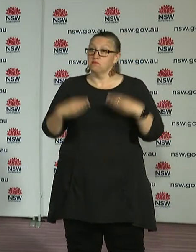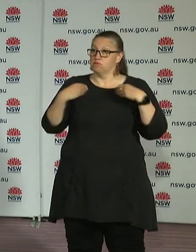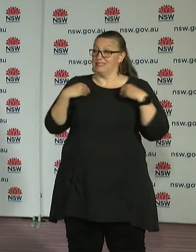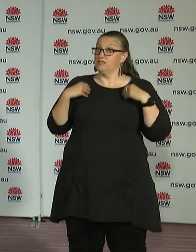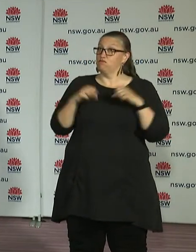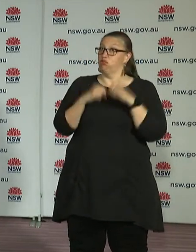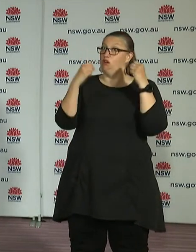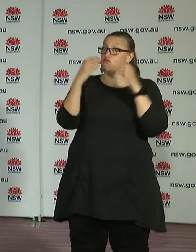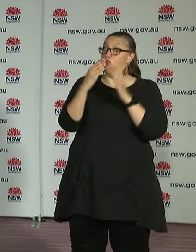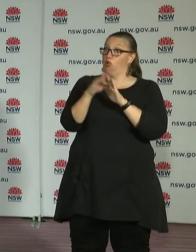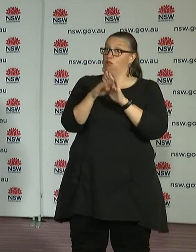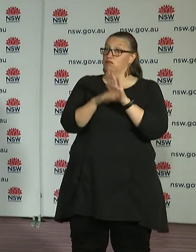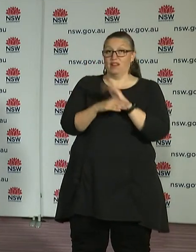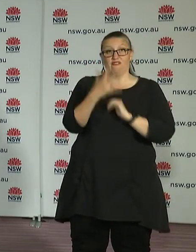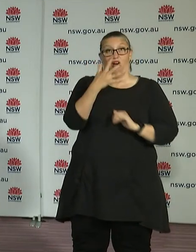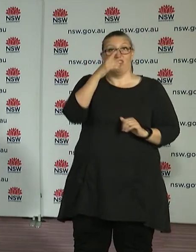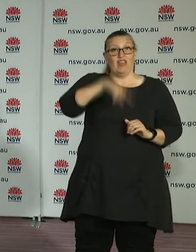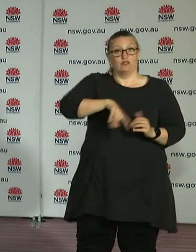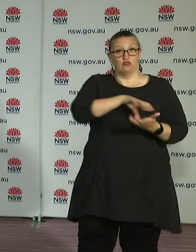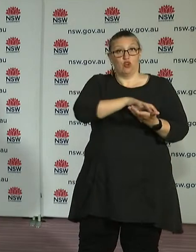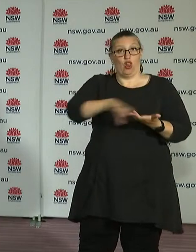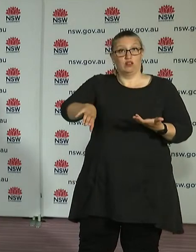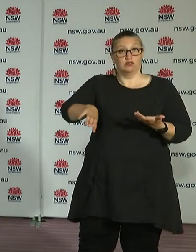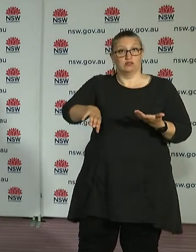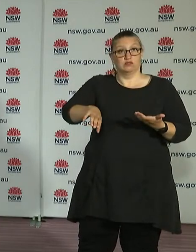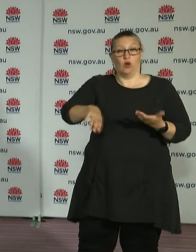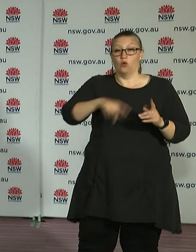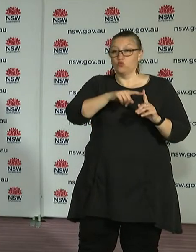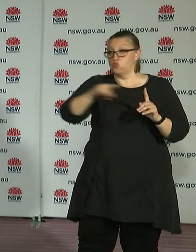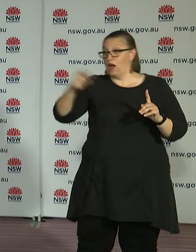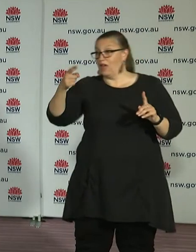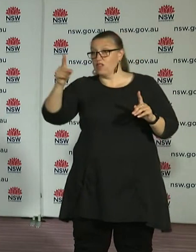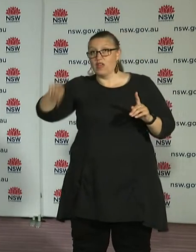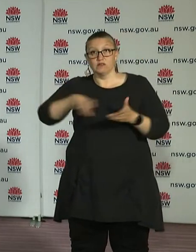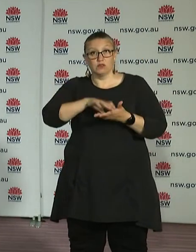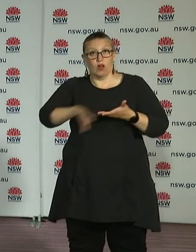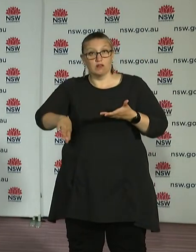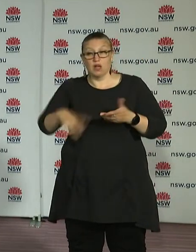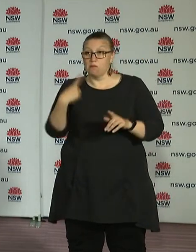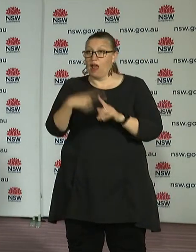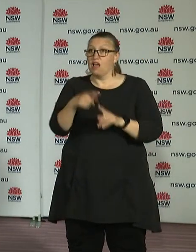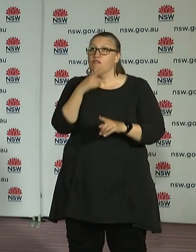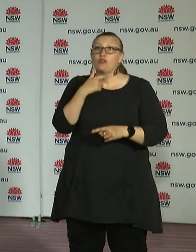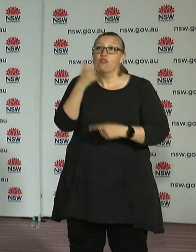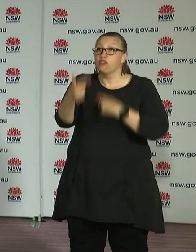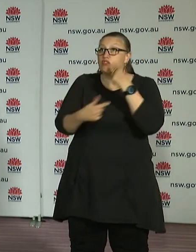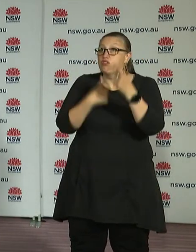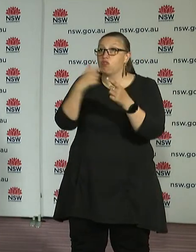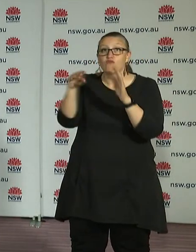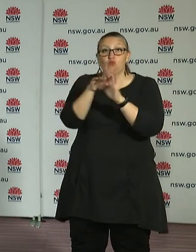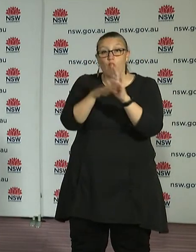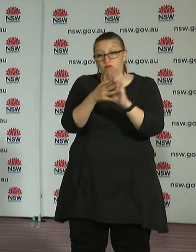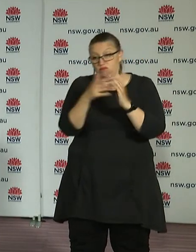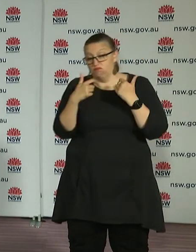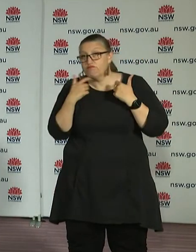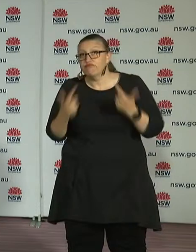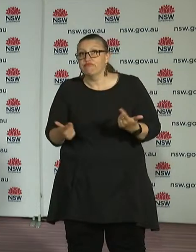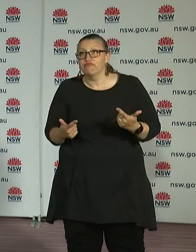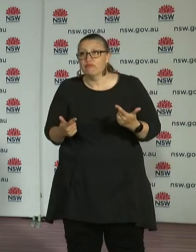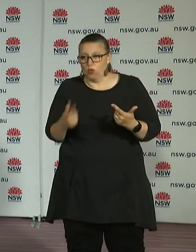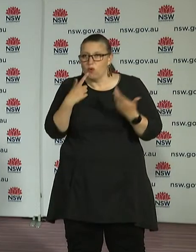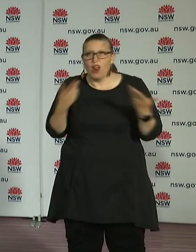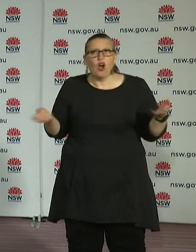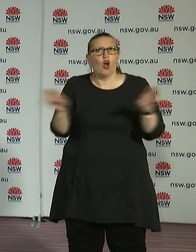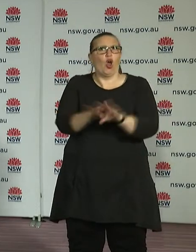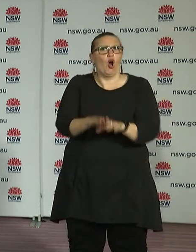all the way up to $11,000 and closure for a period of time if businesses flagrantly disregard the COVID safety plans. And that might mean not